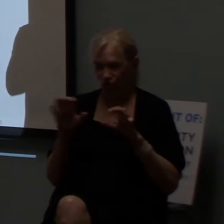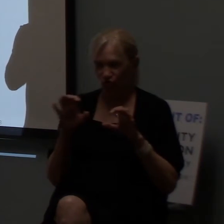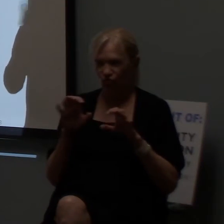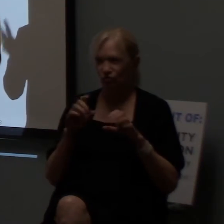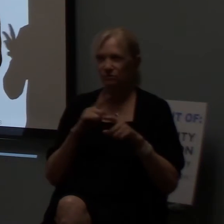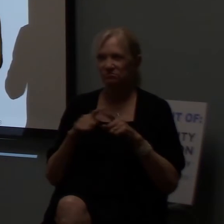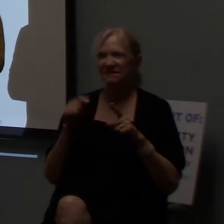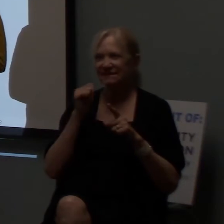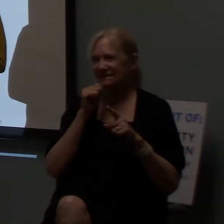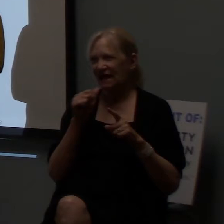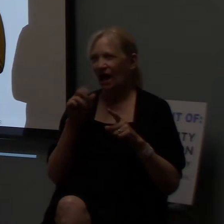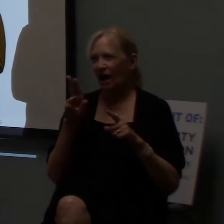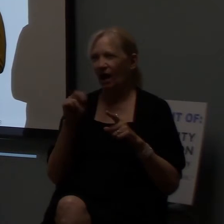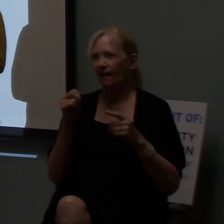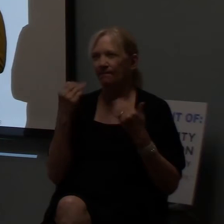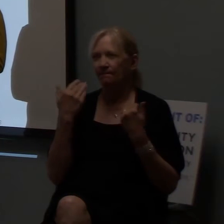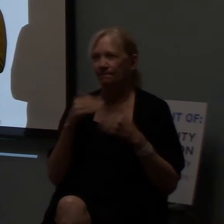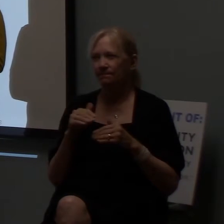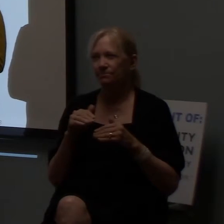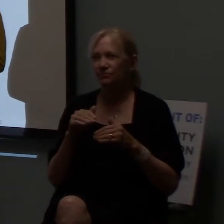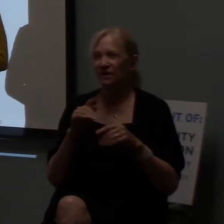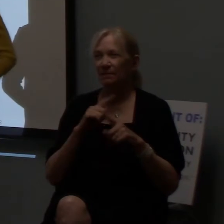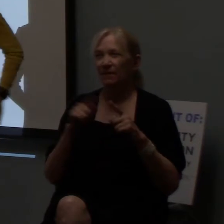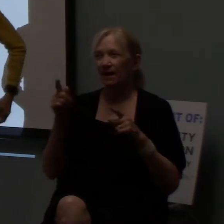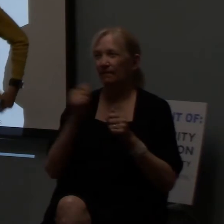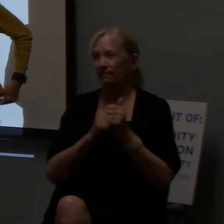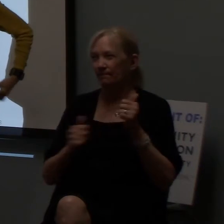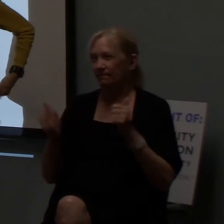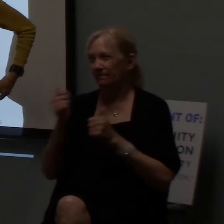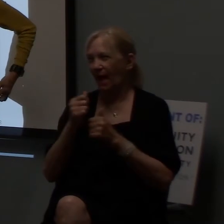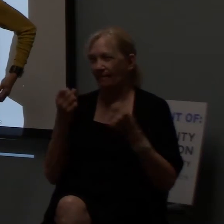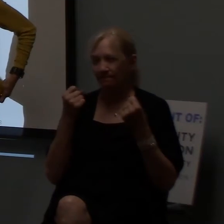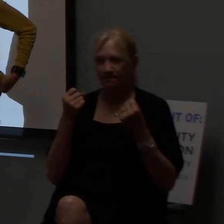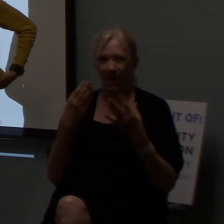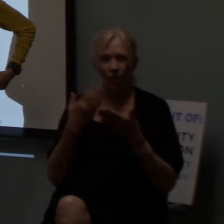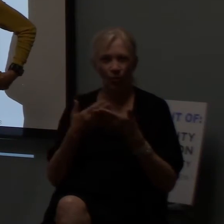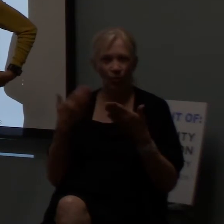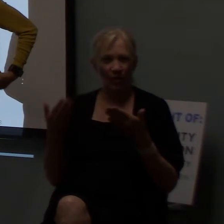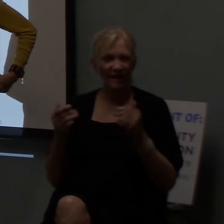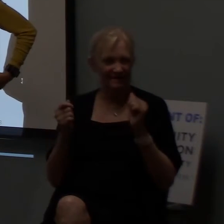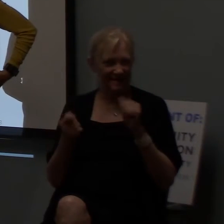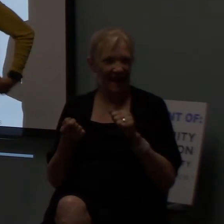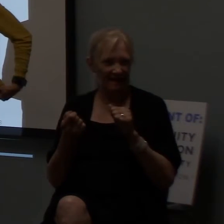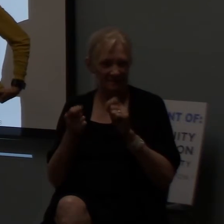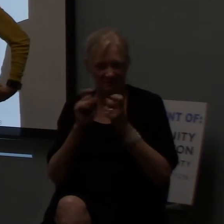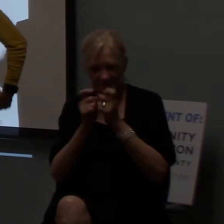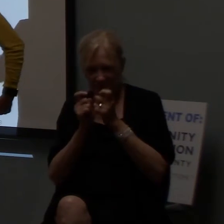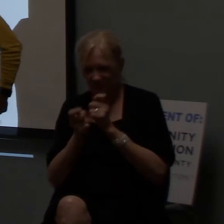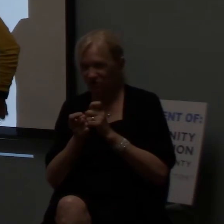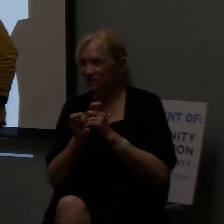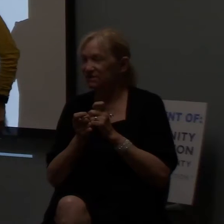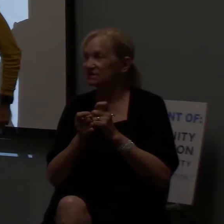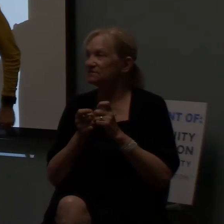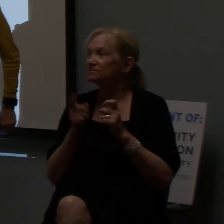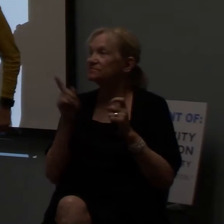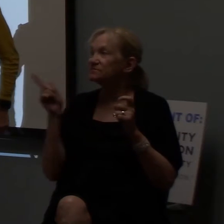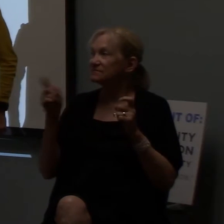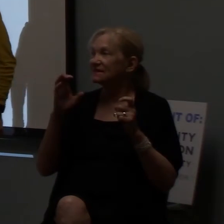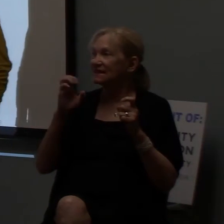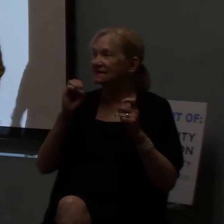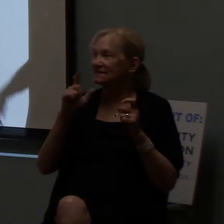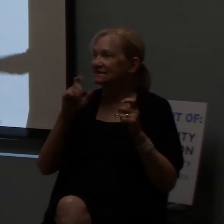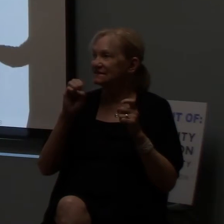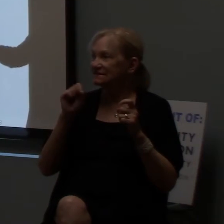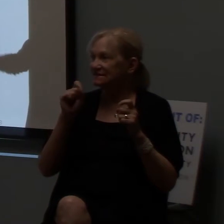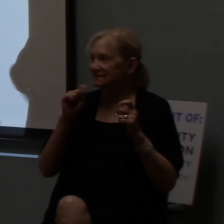not unlimited. But beyond that, there's just all kinds of other ways that proportional representation could. Well, and Celeste and I are move forward. having